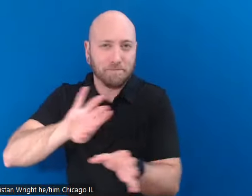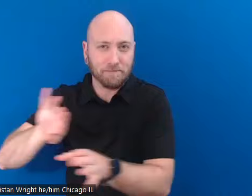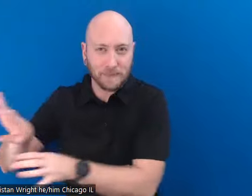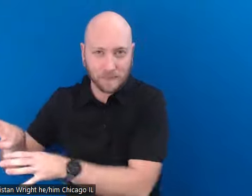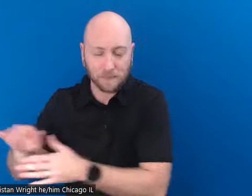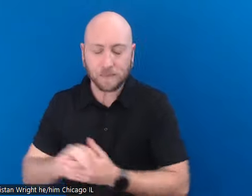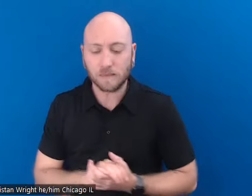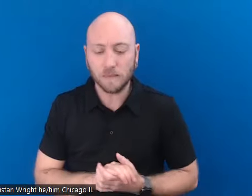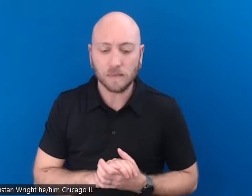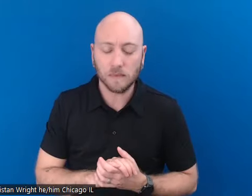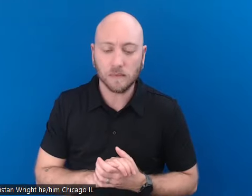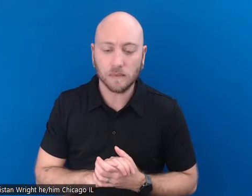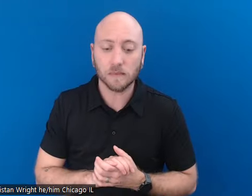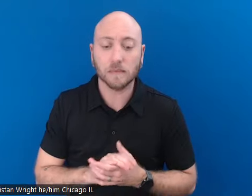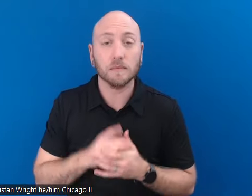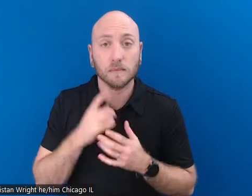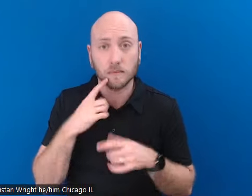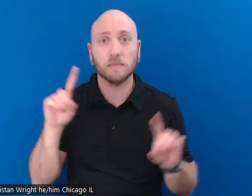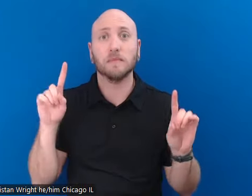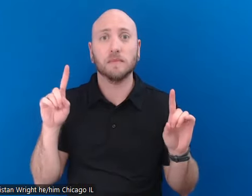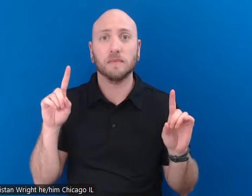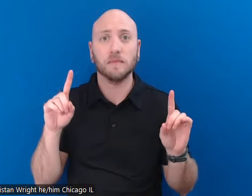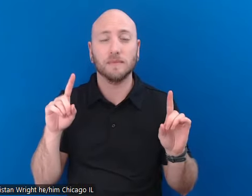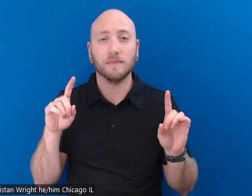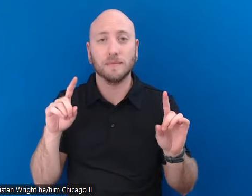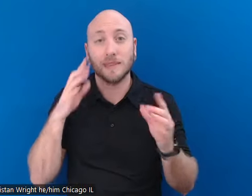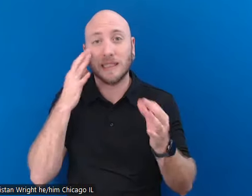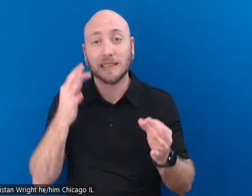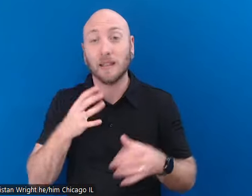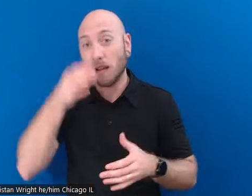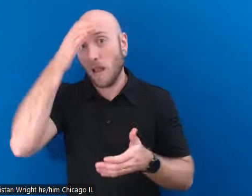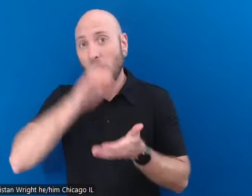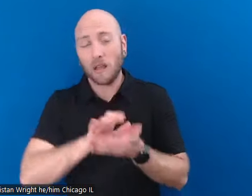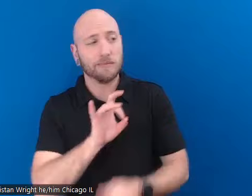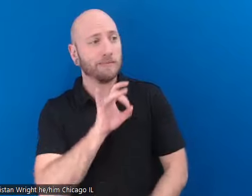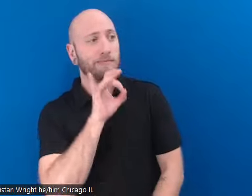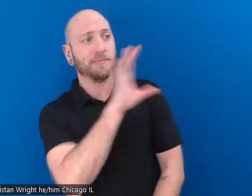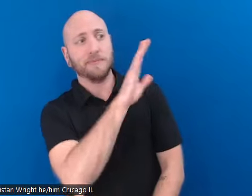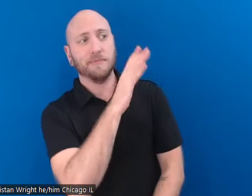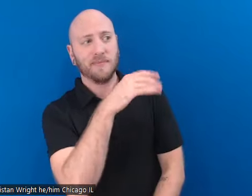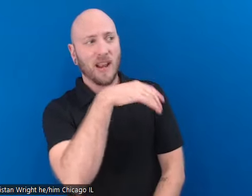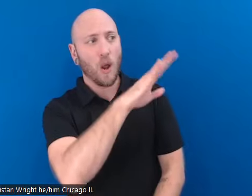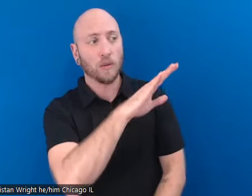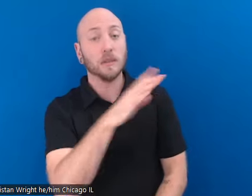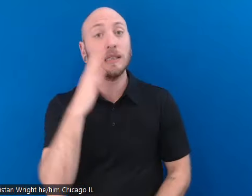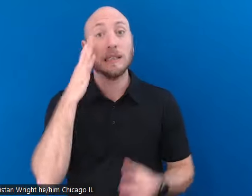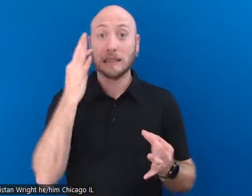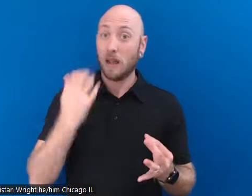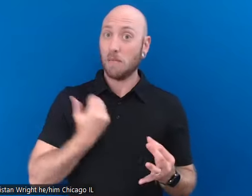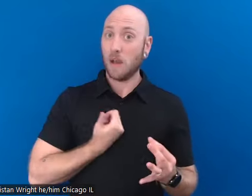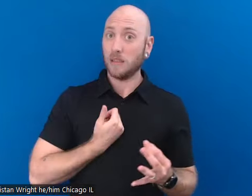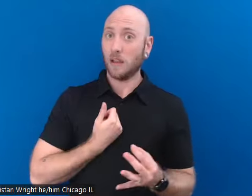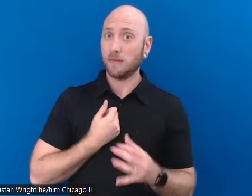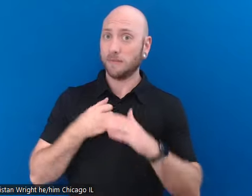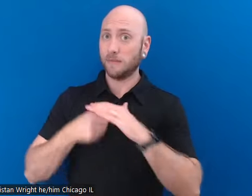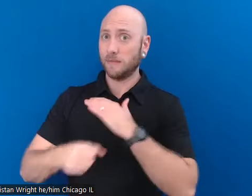rock bottom. I kicked my husband out of the apartment and I decided to go to rehab. This was at the beginning